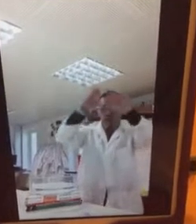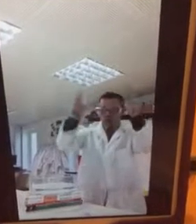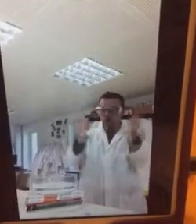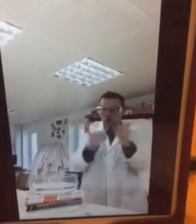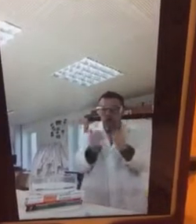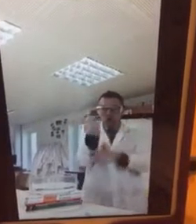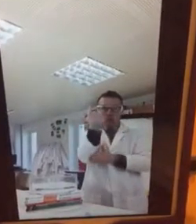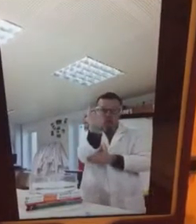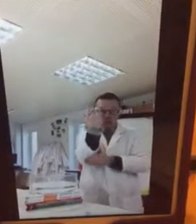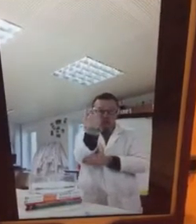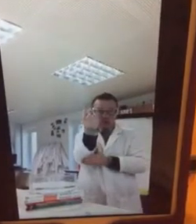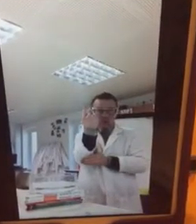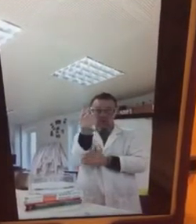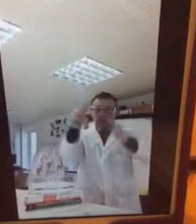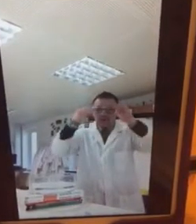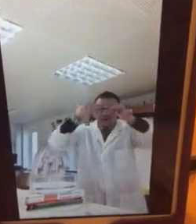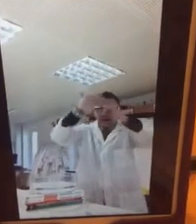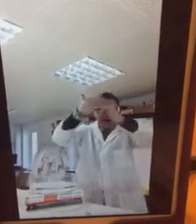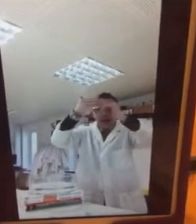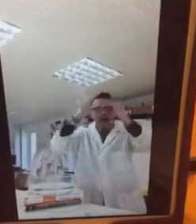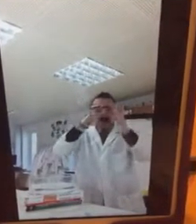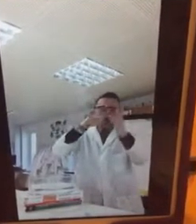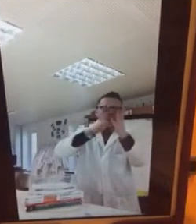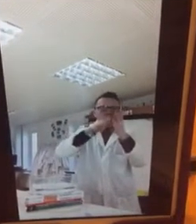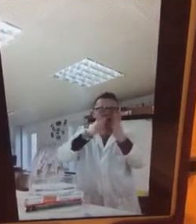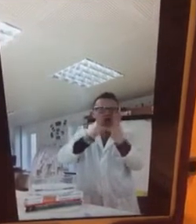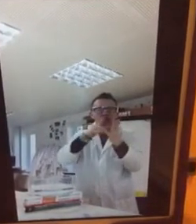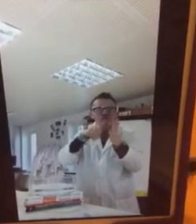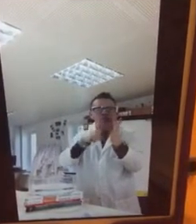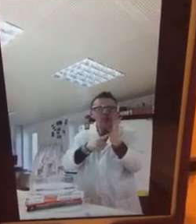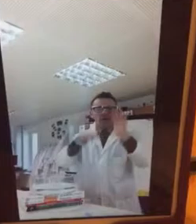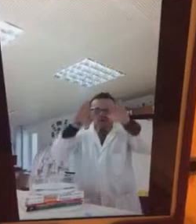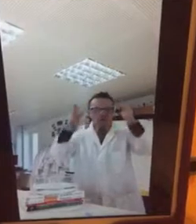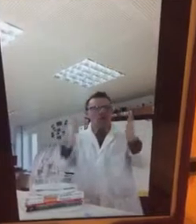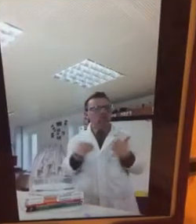So again, the atomic structure is similar but has an extra outer shell